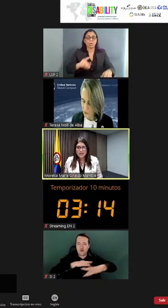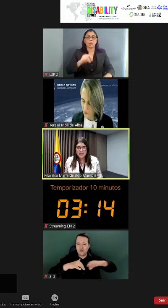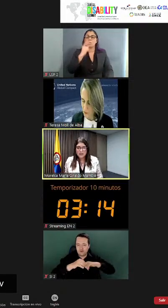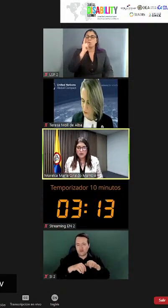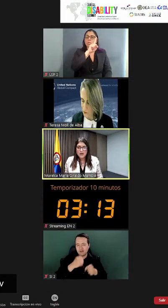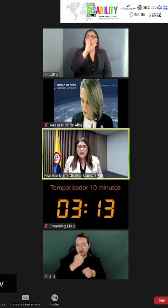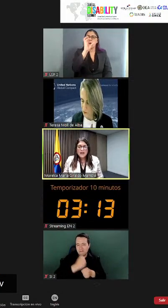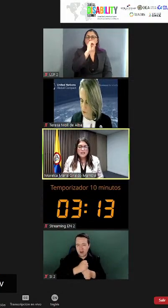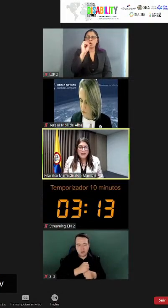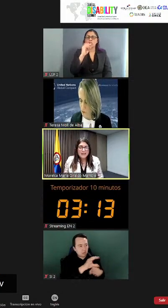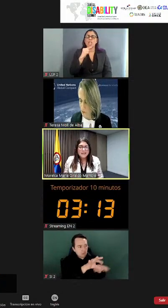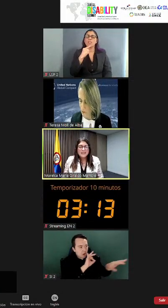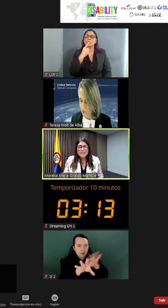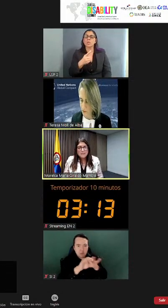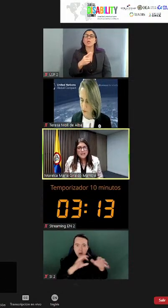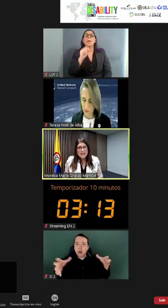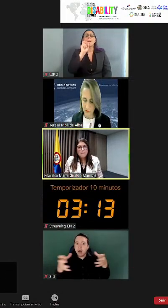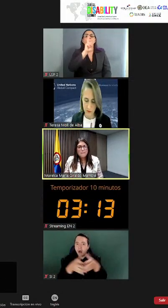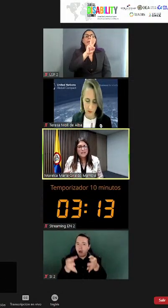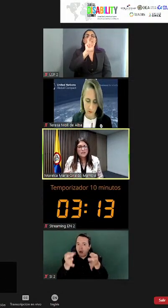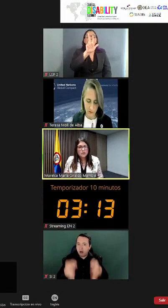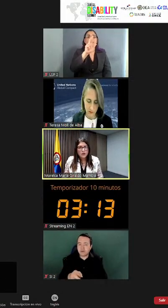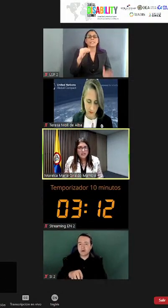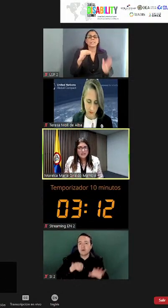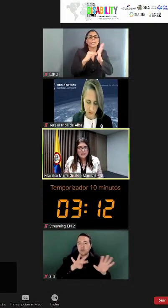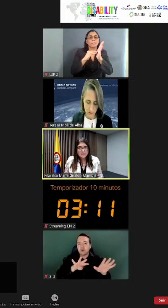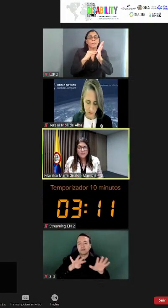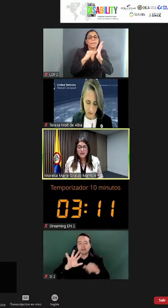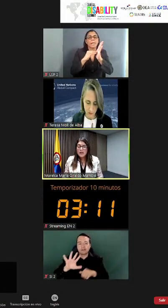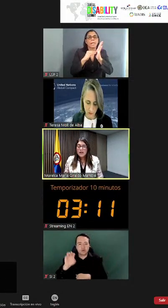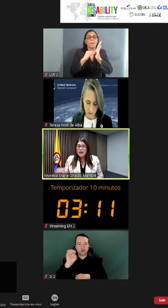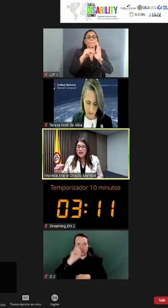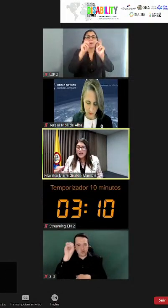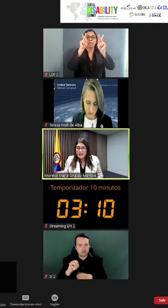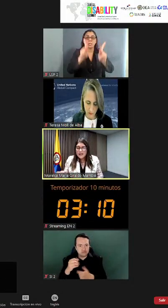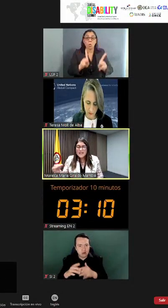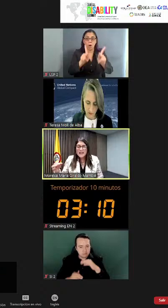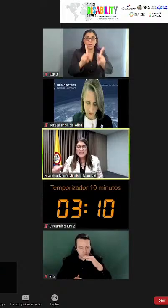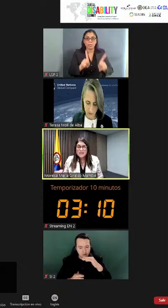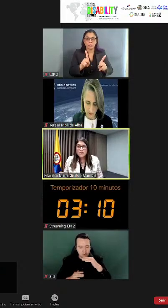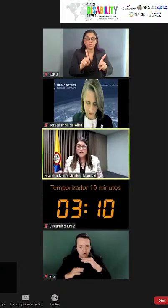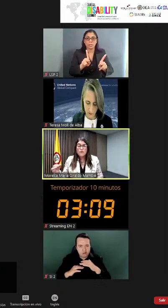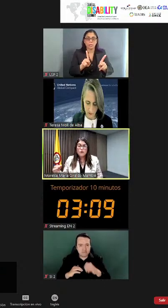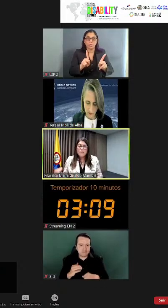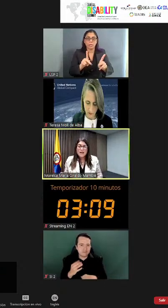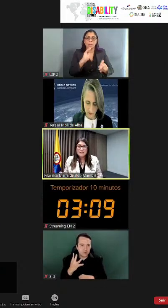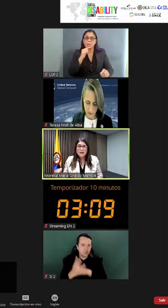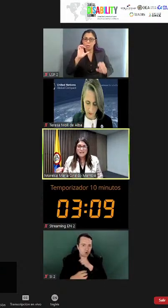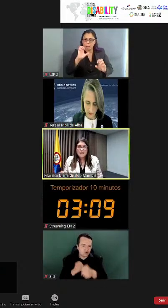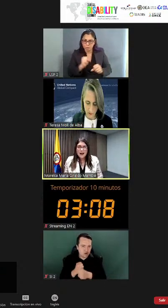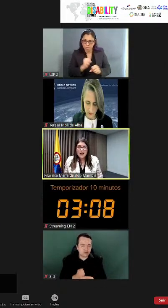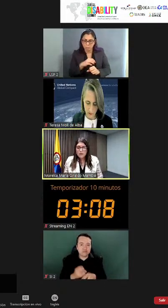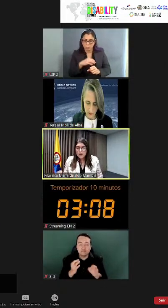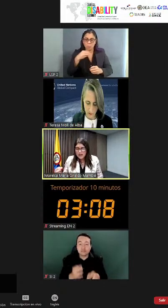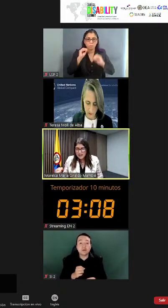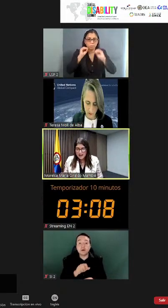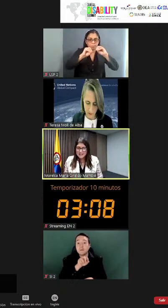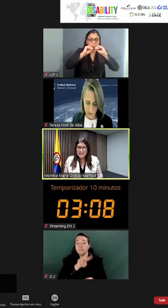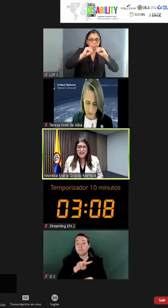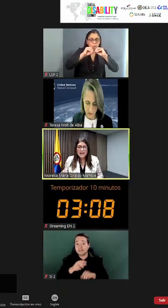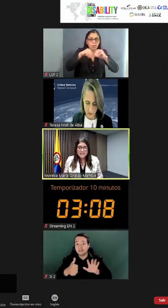95 of the goal of these four years 23 000 people that have